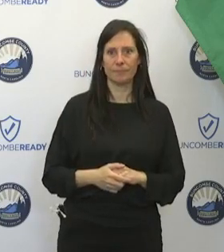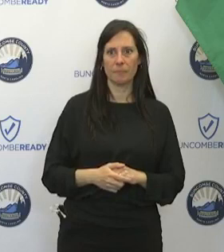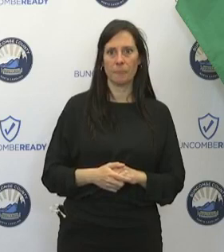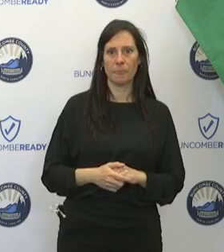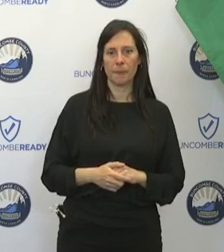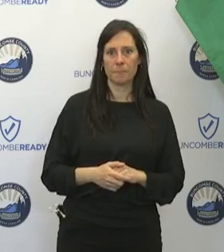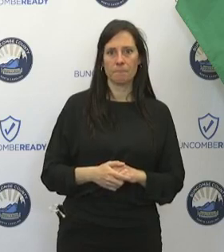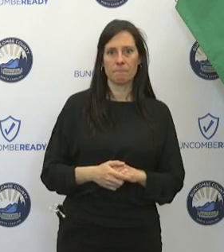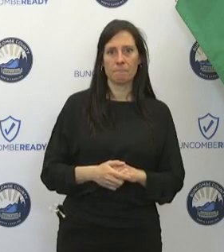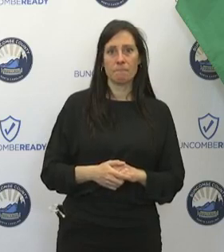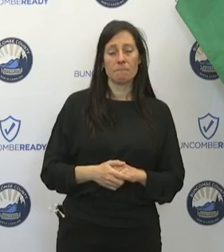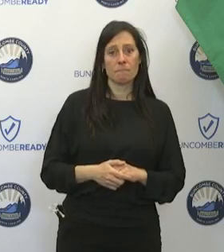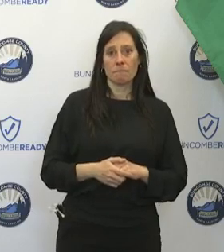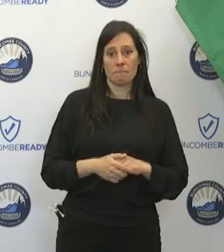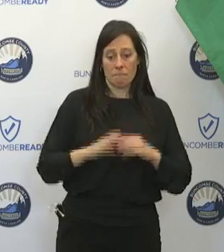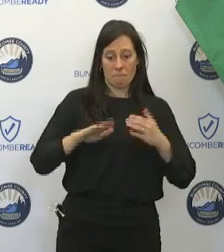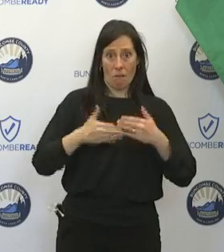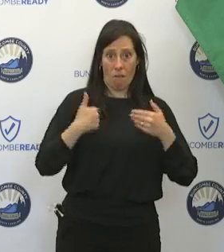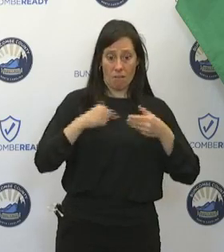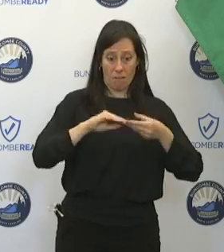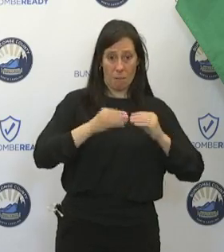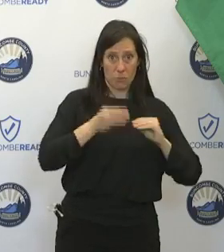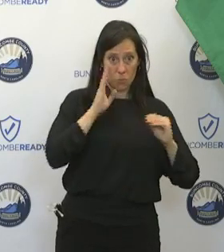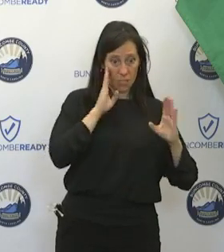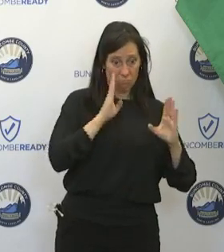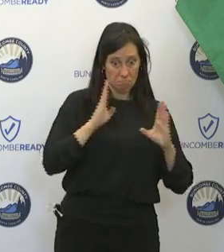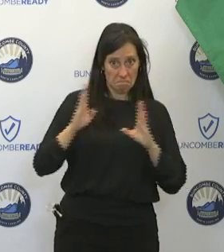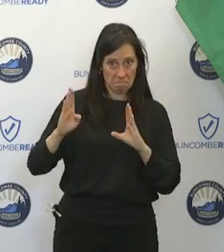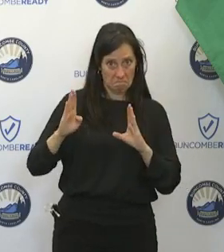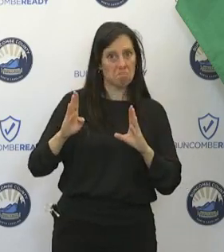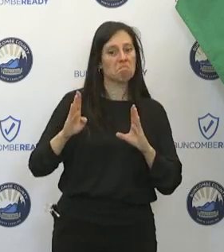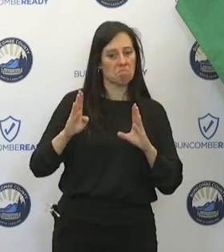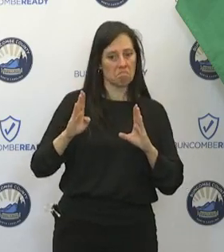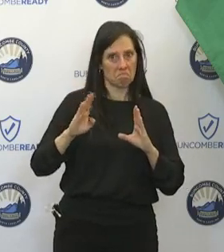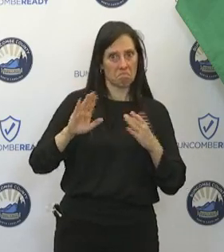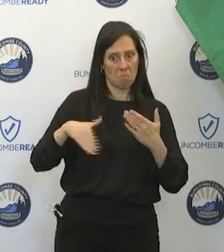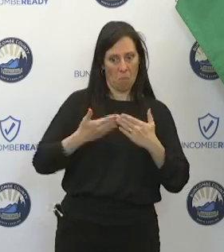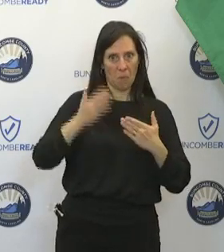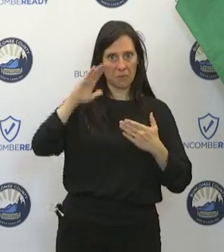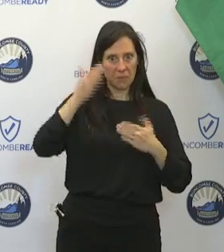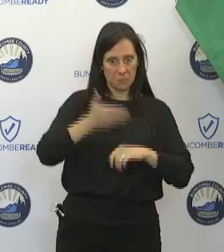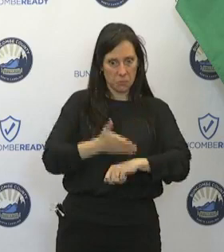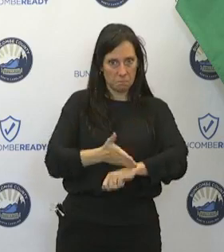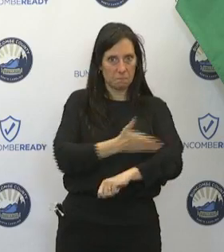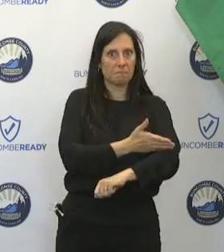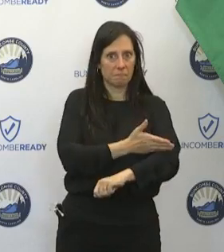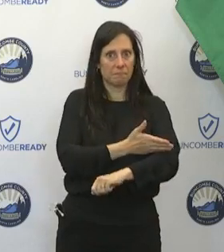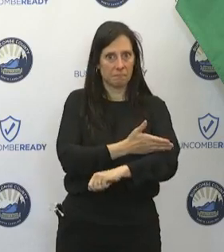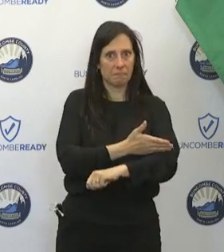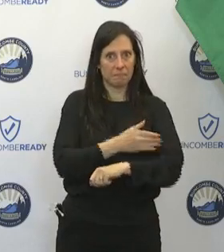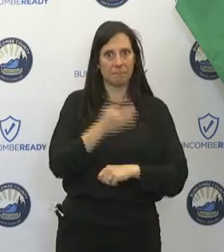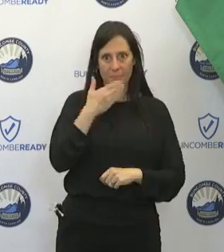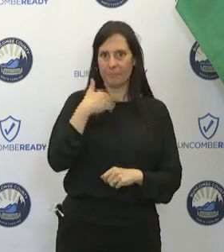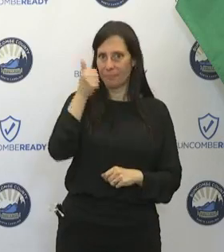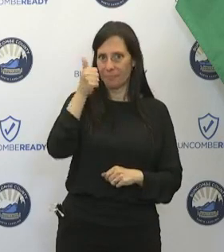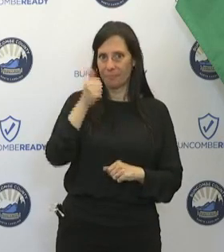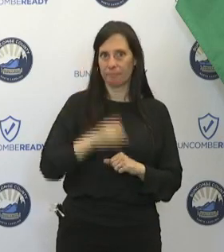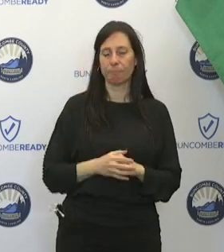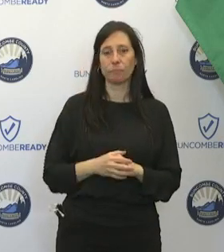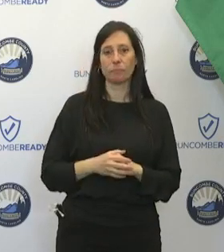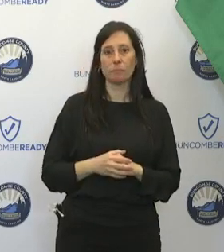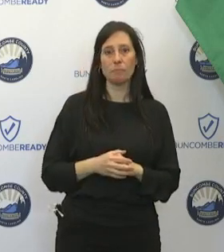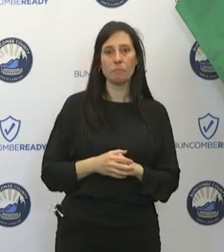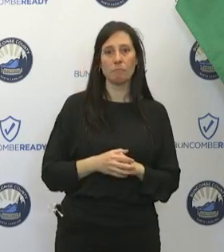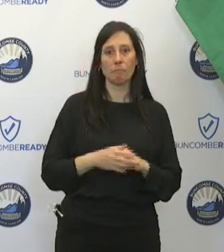Overall, the metrics we monitor for our community continue to trend in a more favorable direction. As we find the